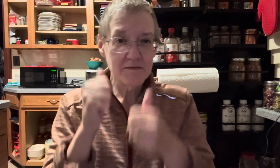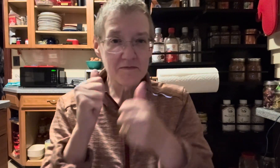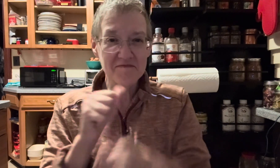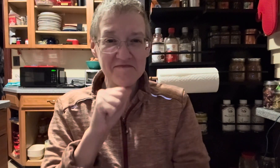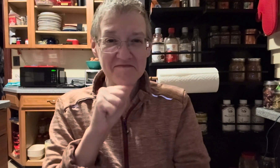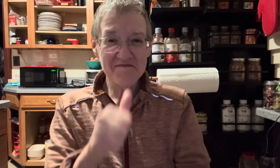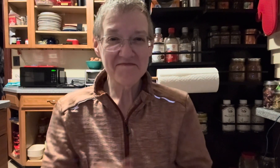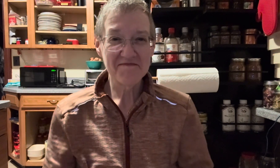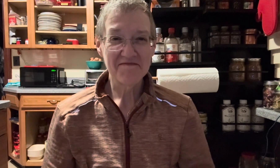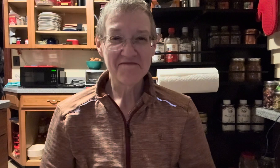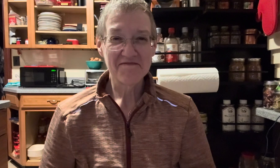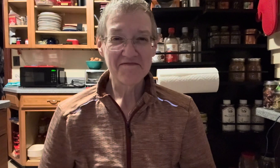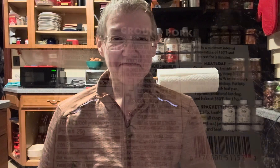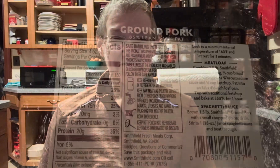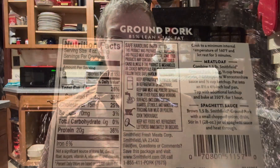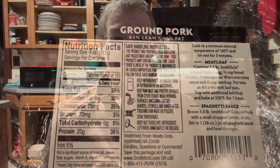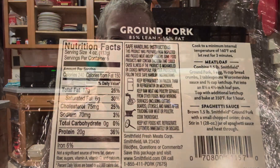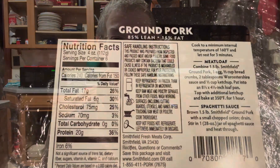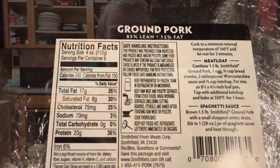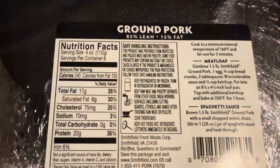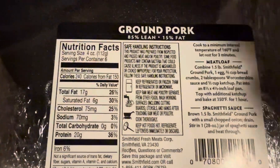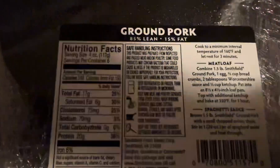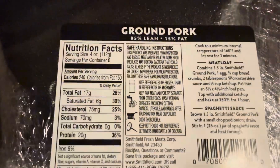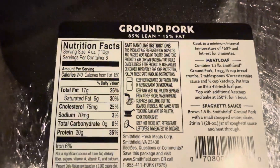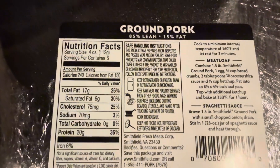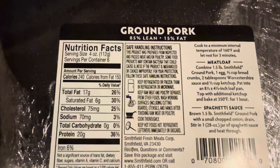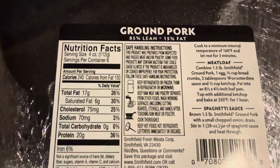eat and which aren't.